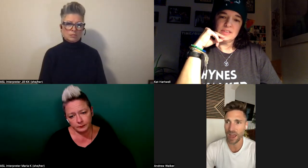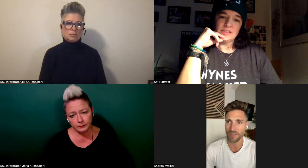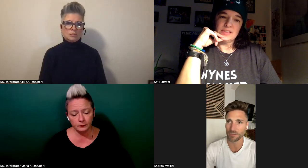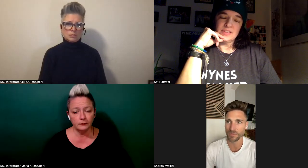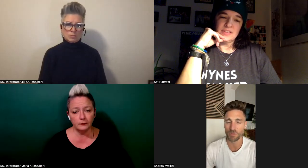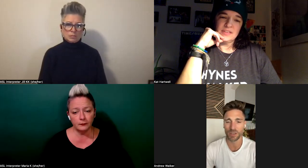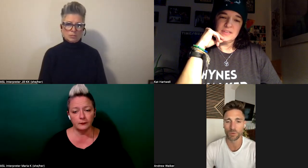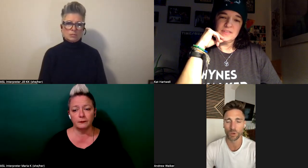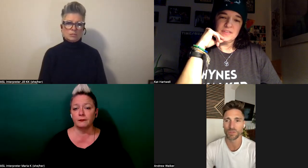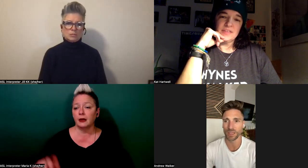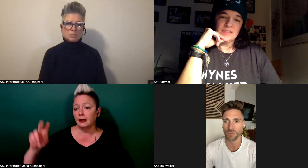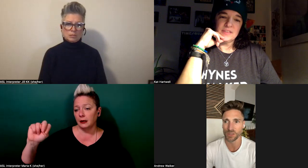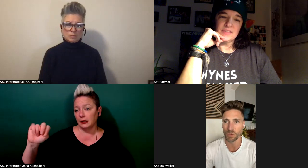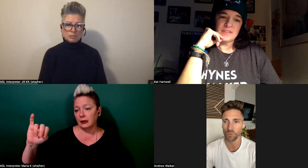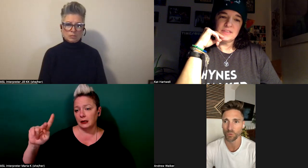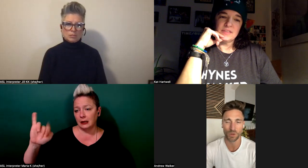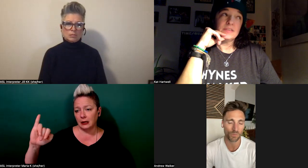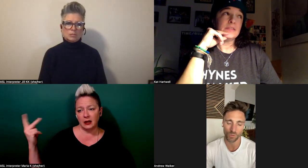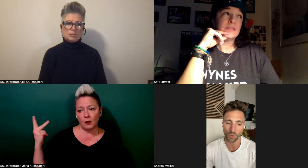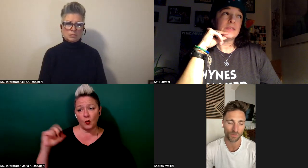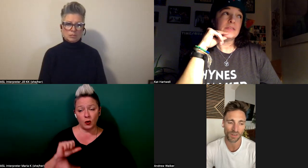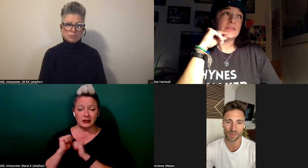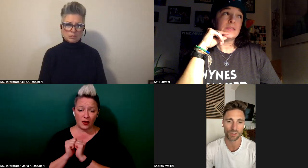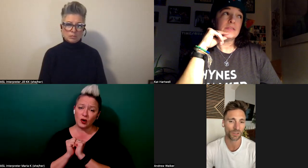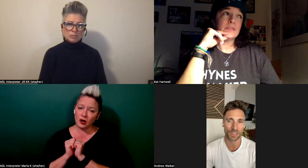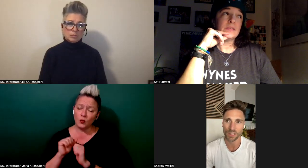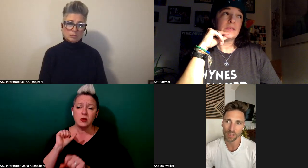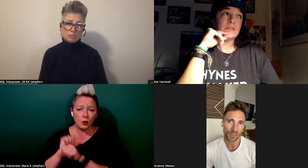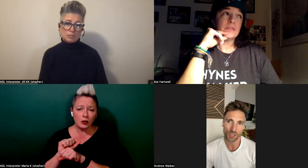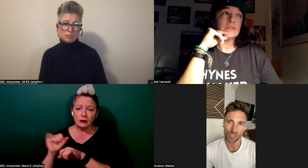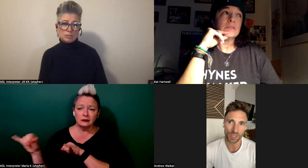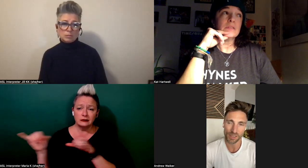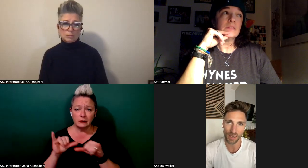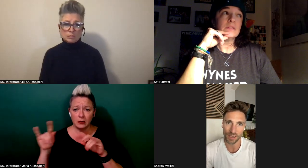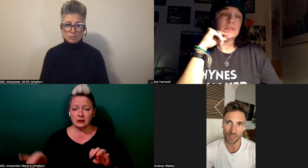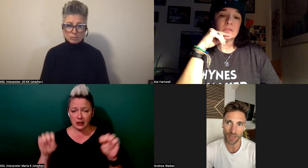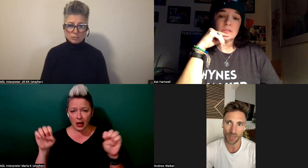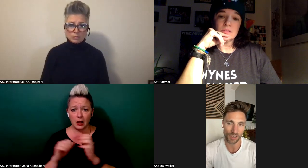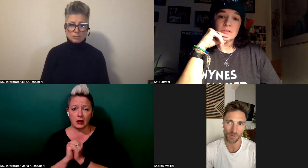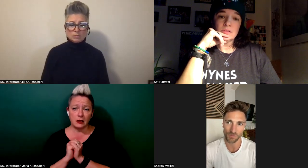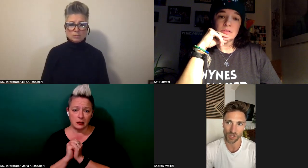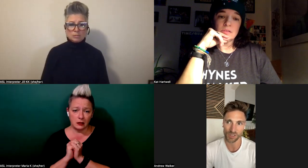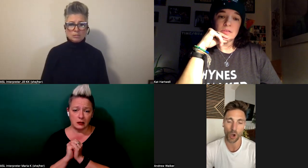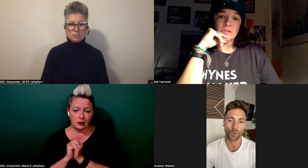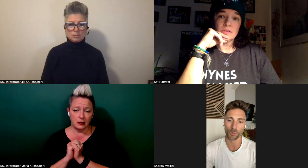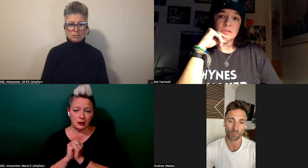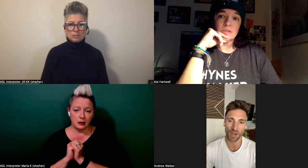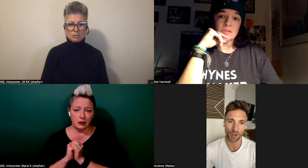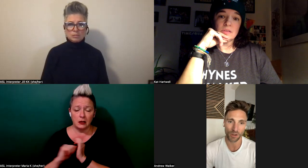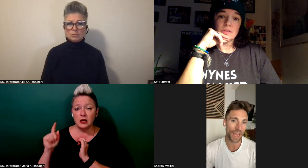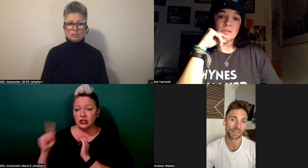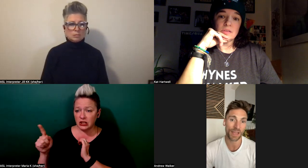you know, having the ability to work with Nikki on this, we work very similarly. She's an